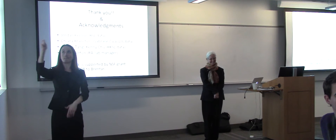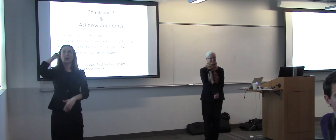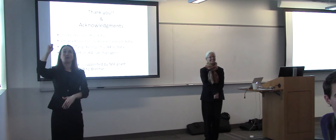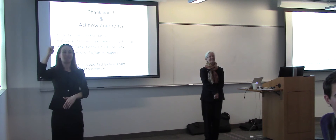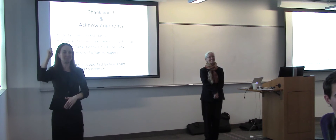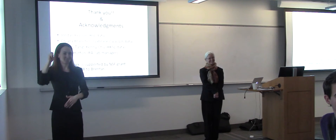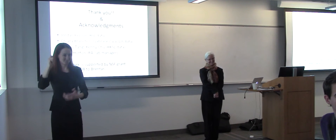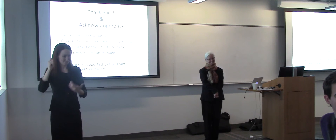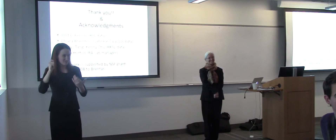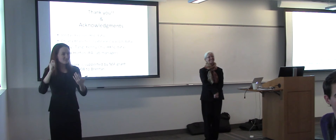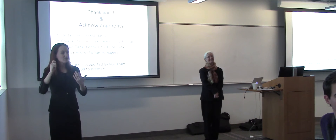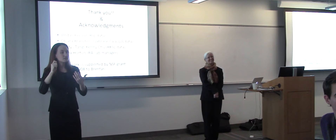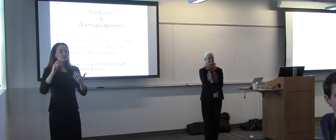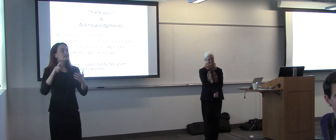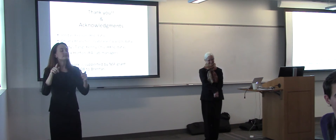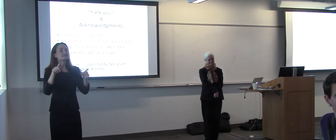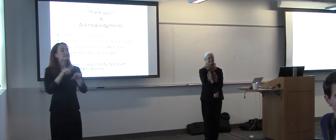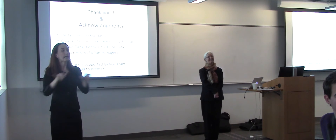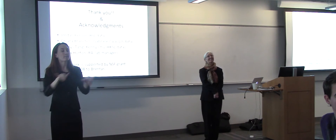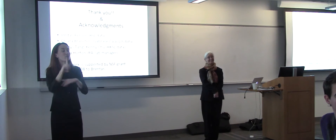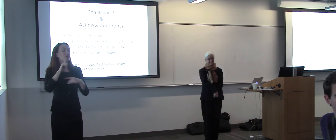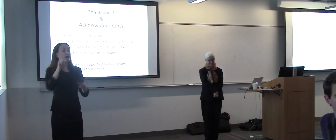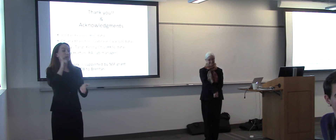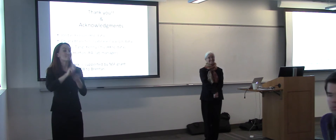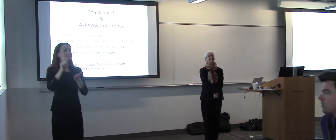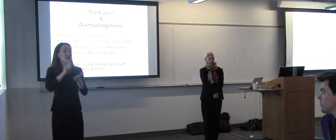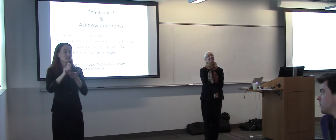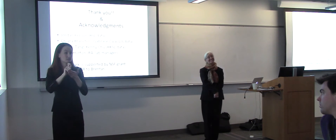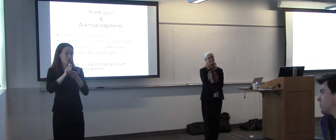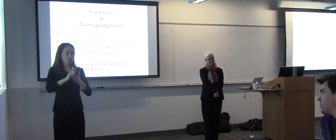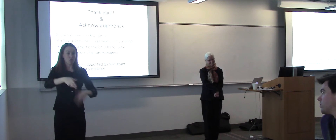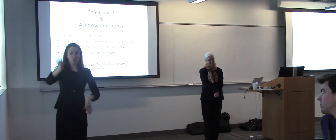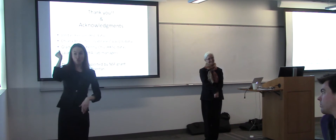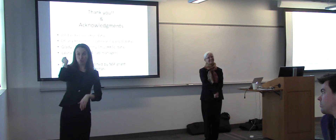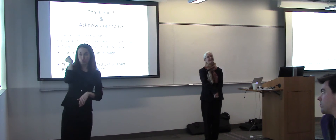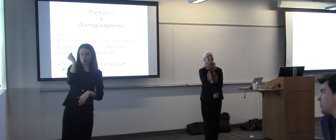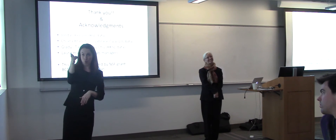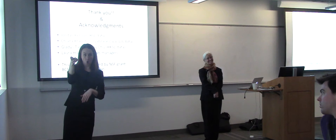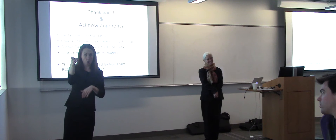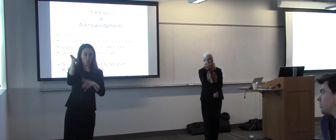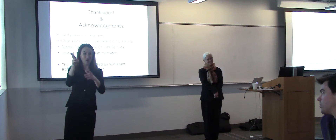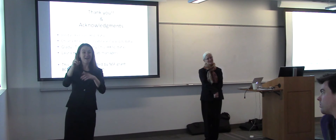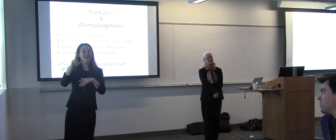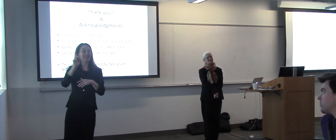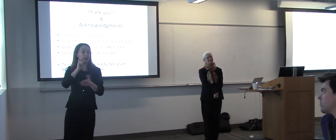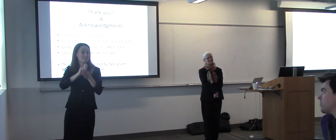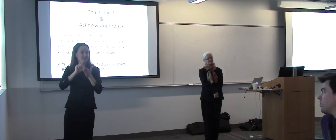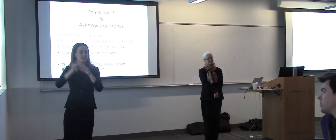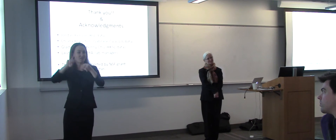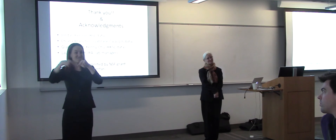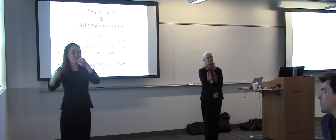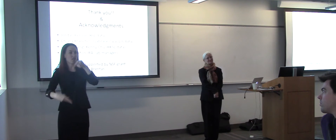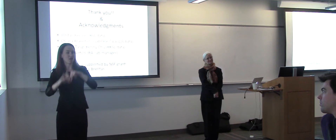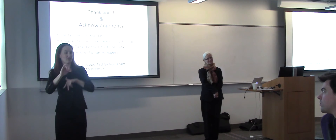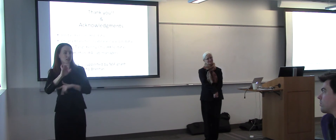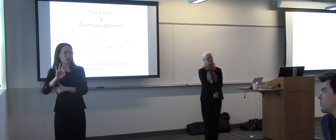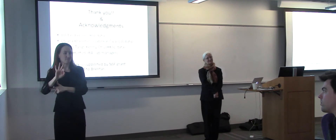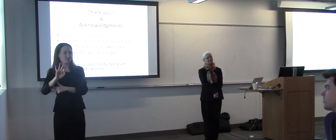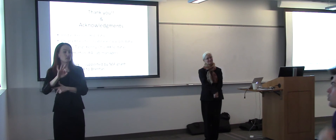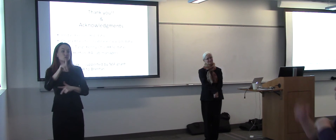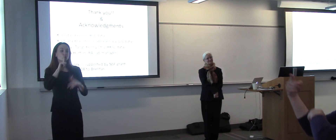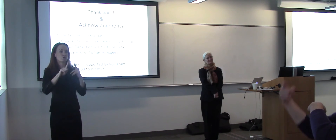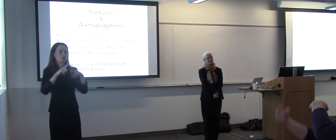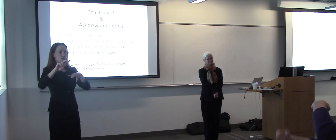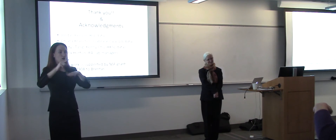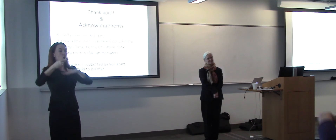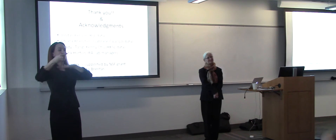is that someone would throw a pencil and the pencil fell over a cliff. So I think that if you allowed for an extended sentence where